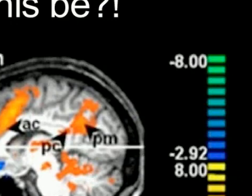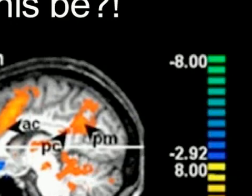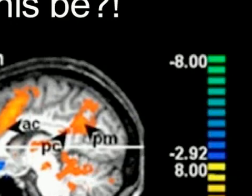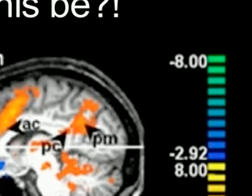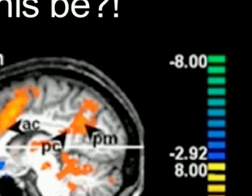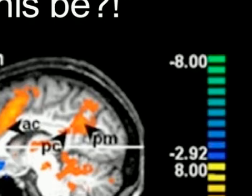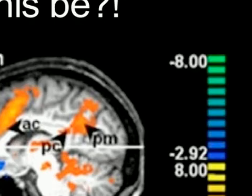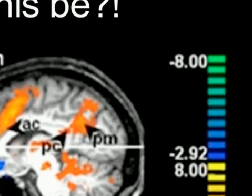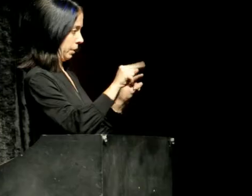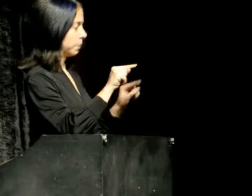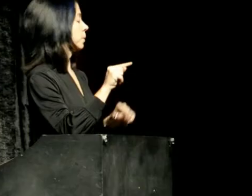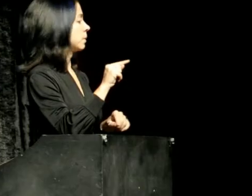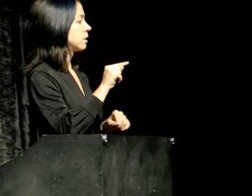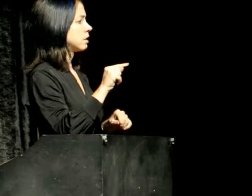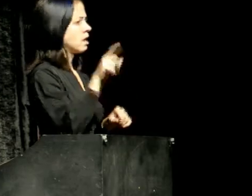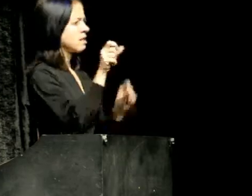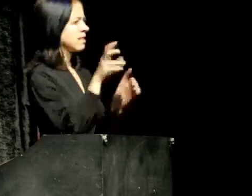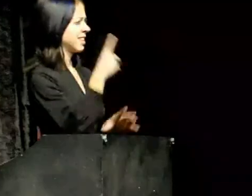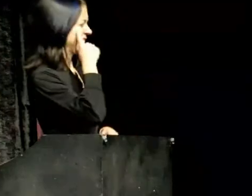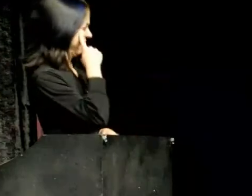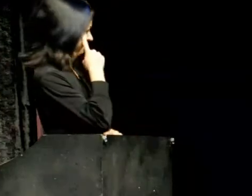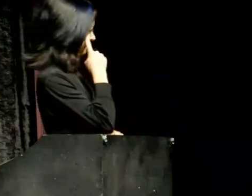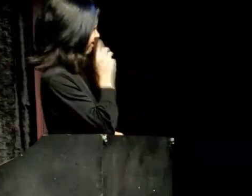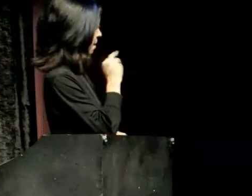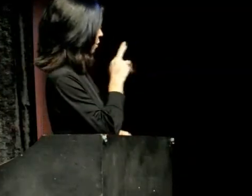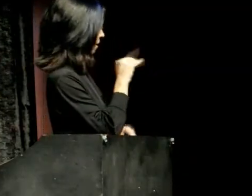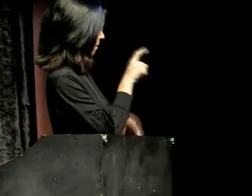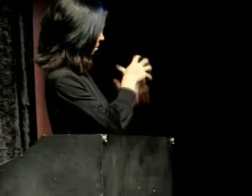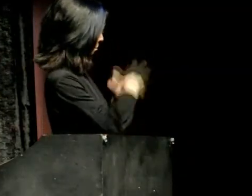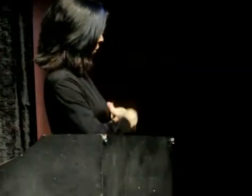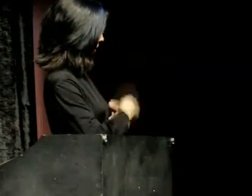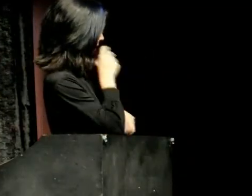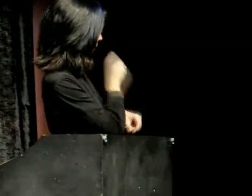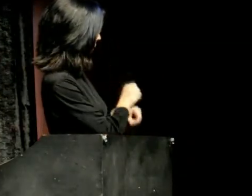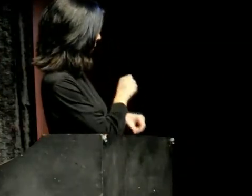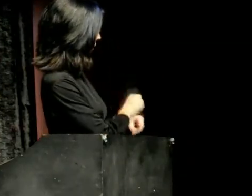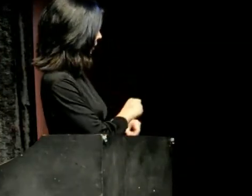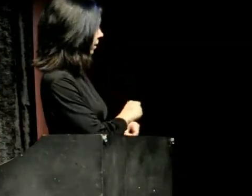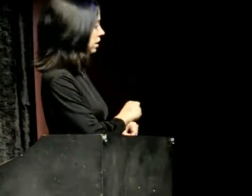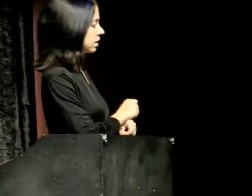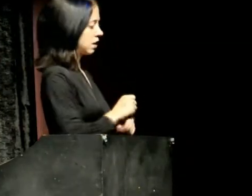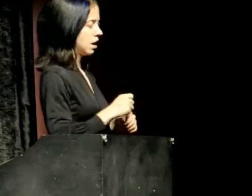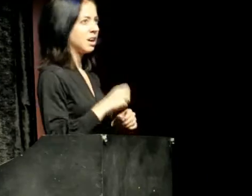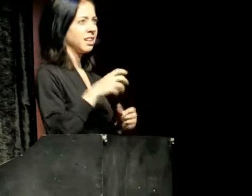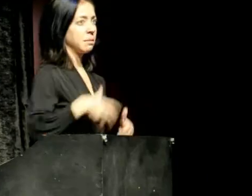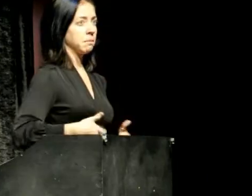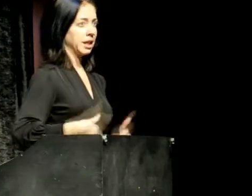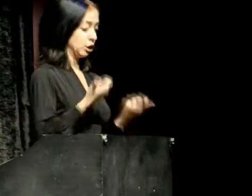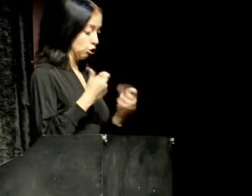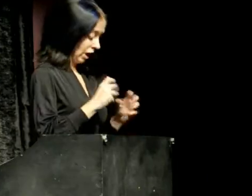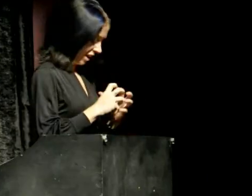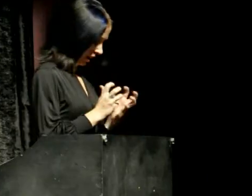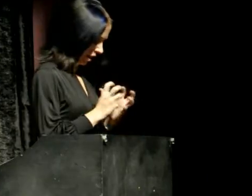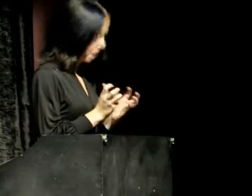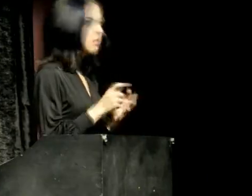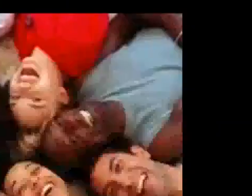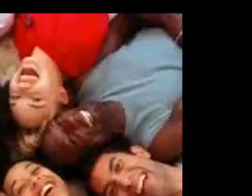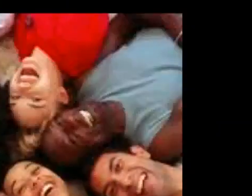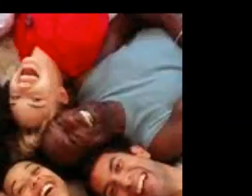scientist thinks the MRI is broken, how can this be? And the macaque monkey is trying to open this nut, but seeing this human opening this